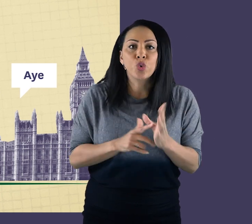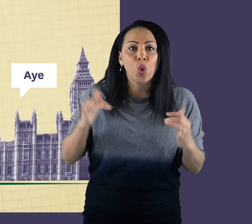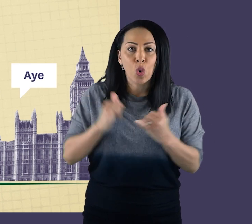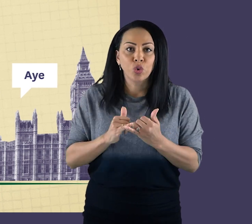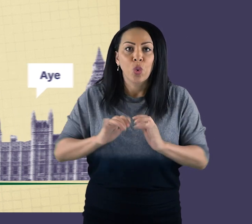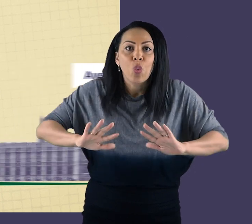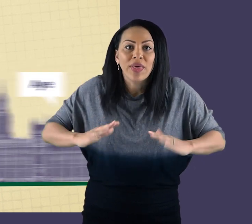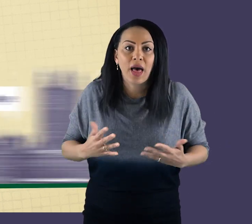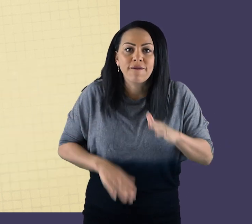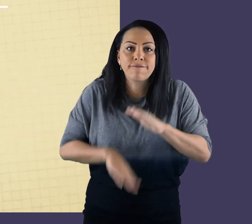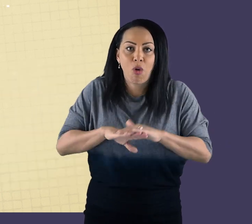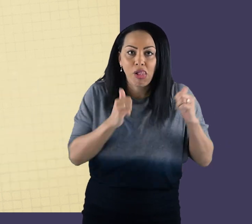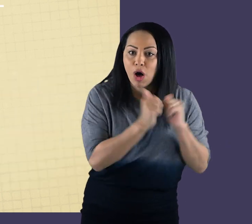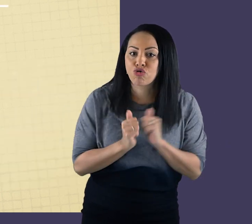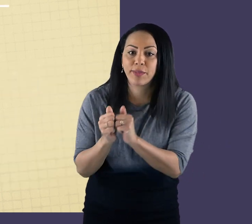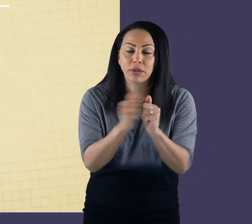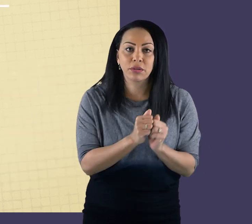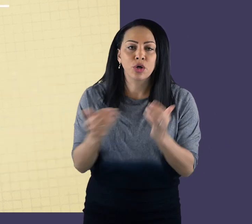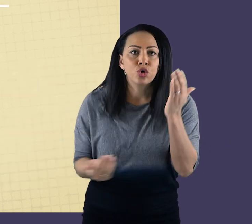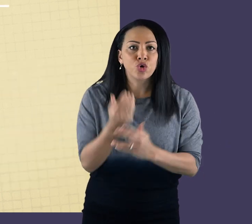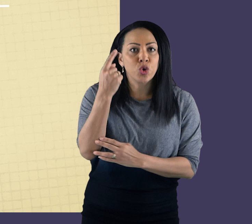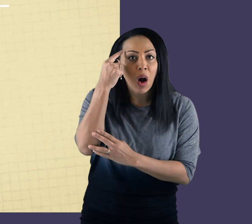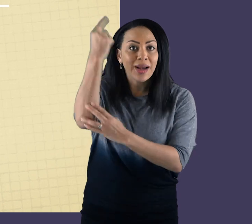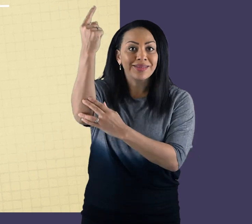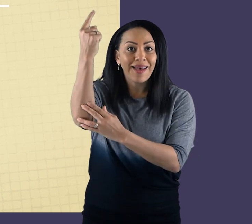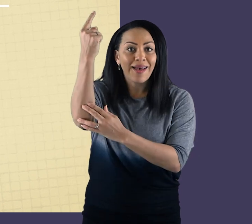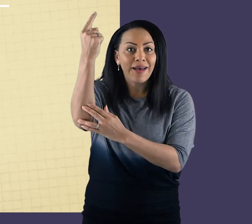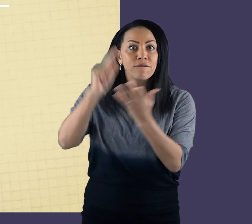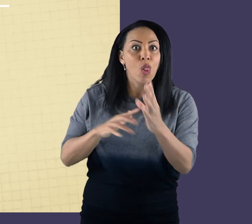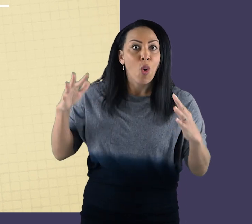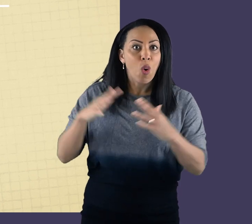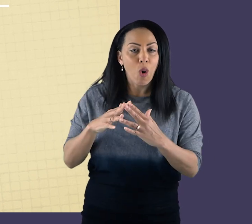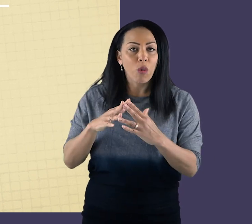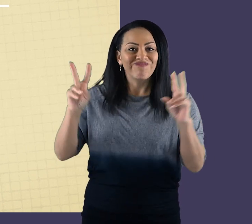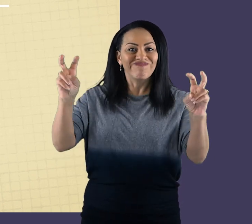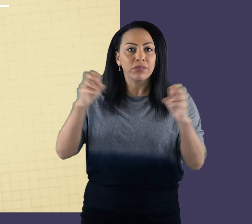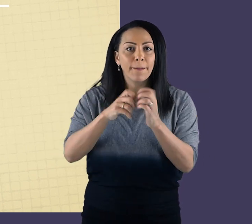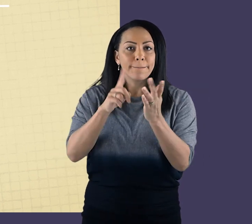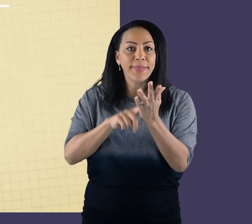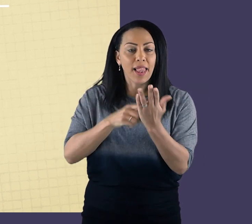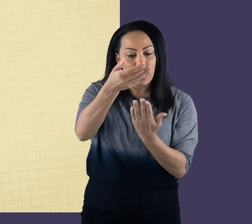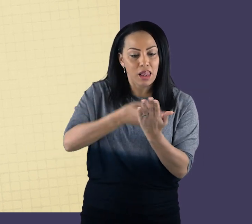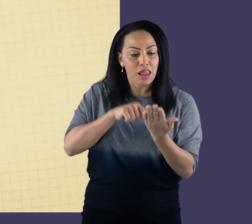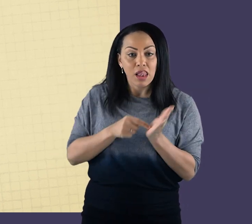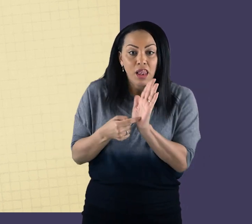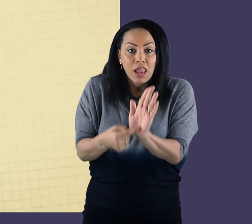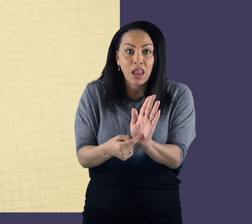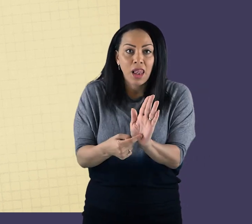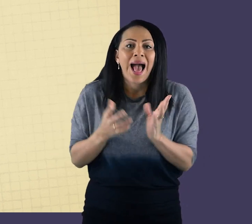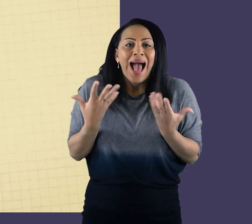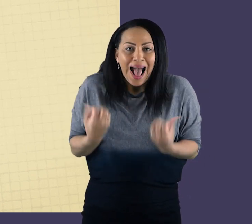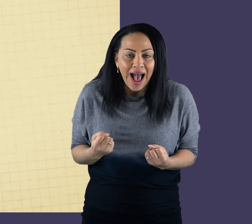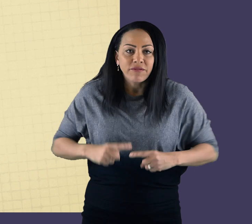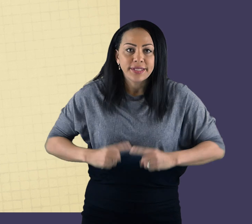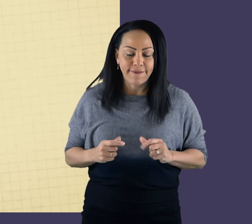agreement. An idea for a new law is called a bill, and each bill presented to Parliament must go